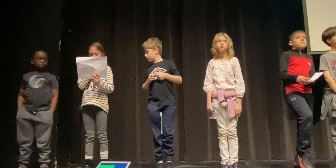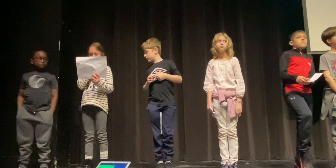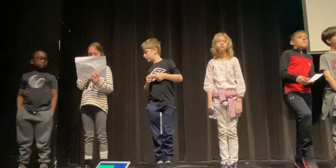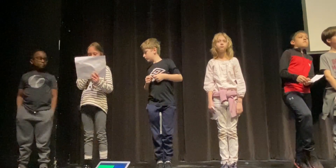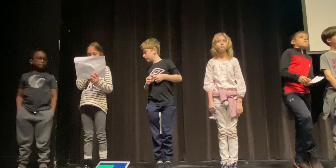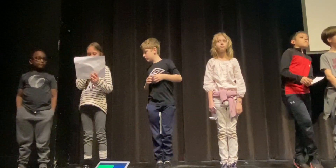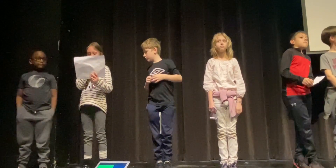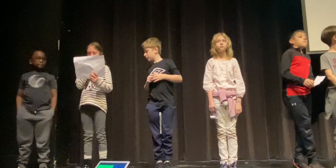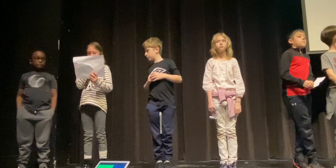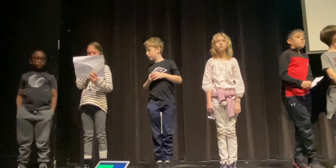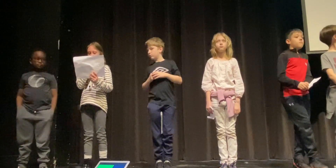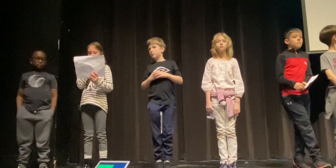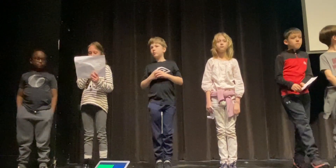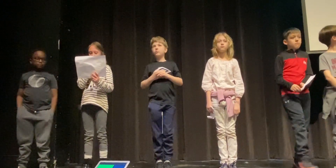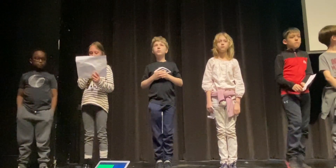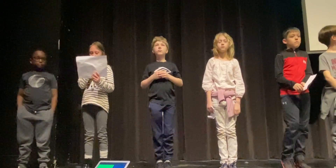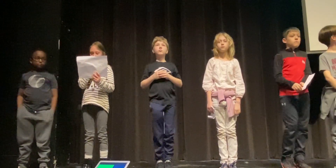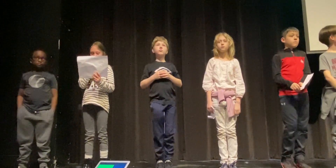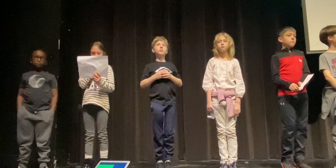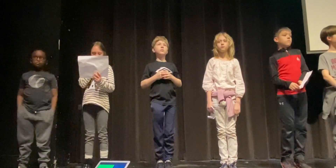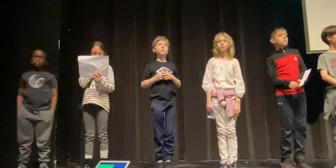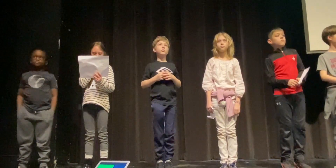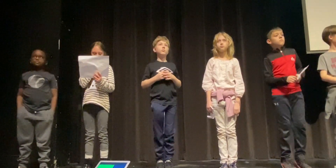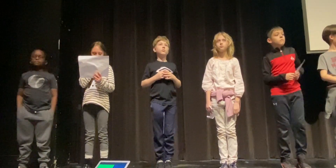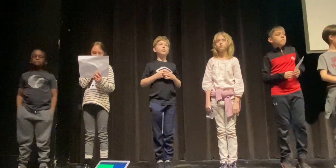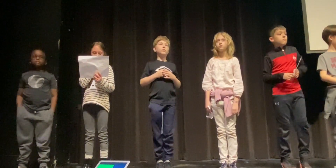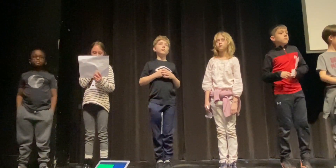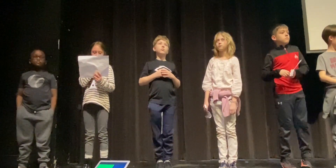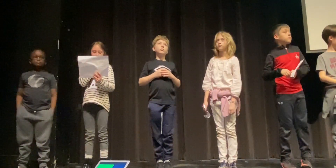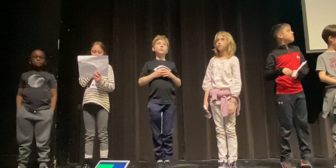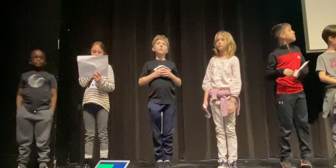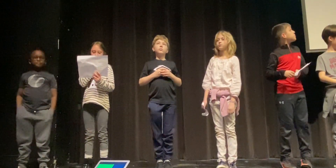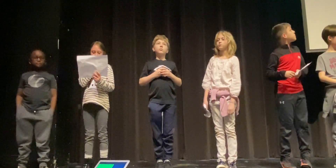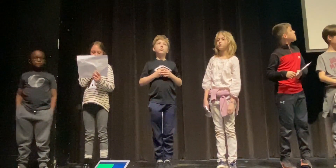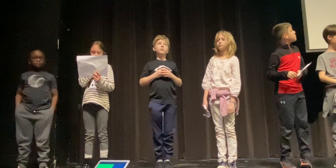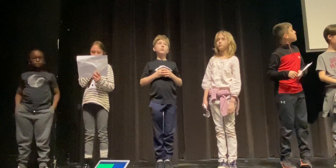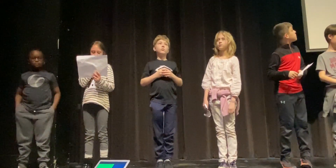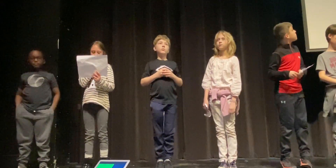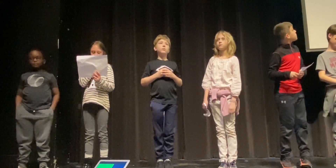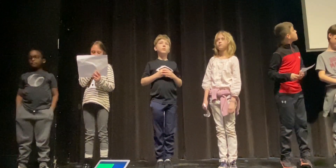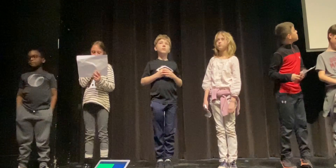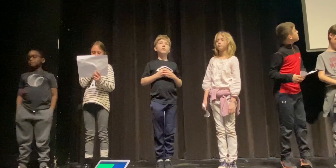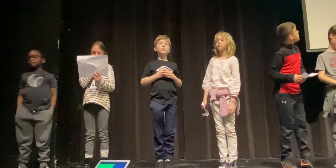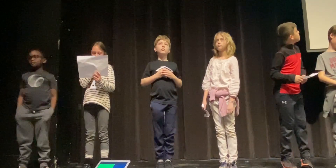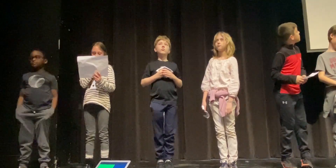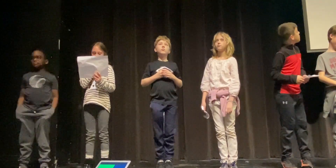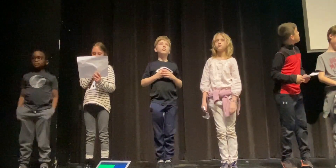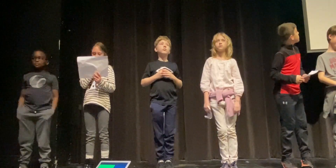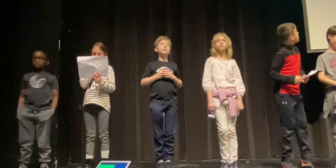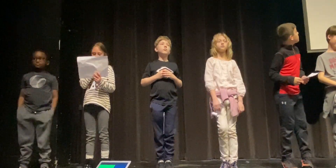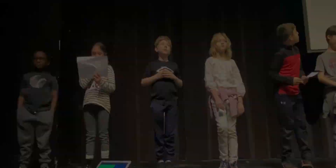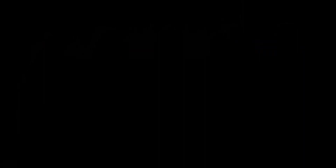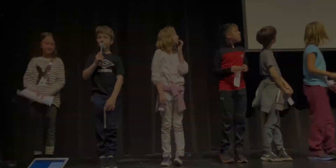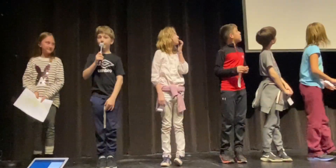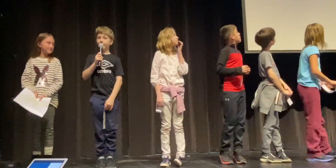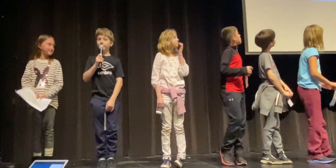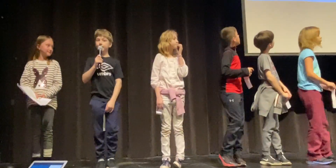Sign Language and show you a few signs you can try. Then we are going to perform a song for you in sign language. American